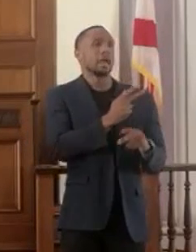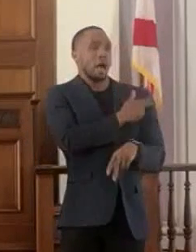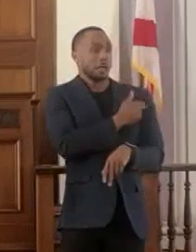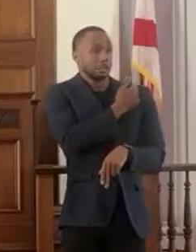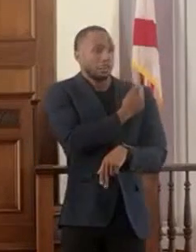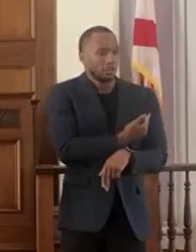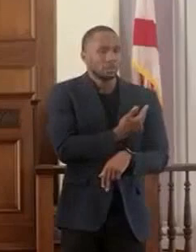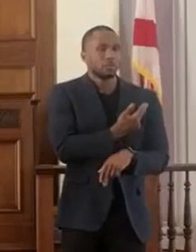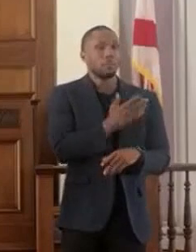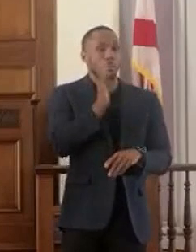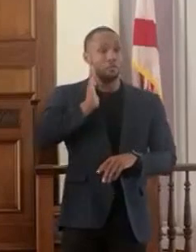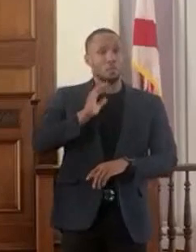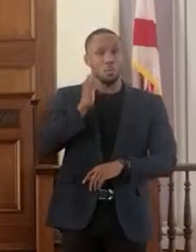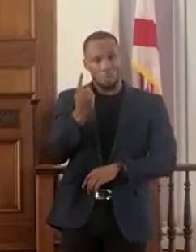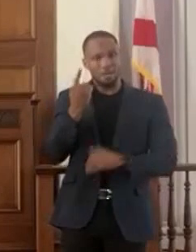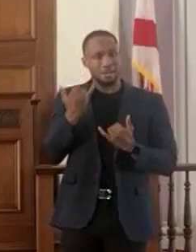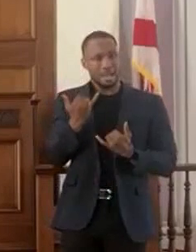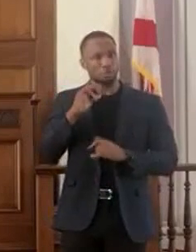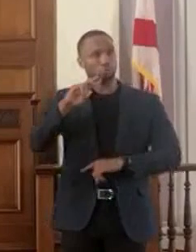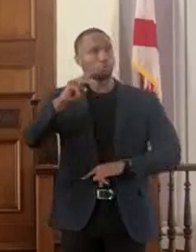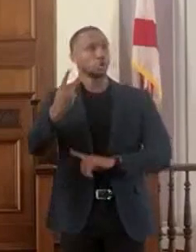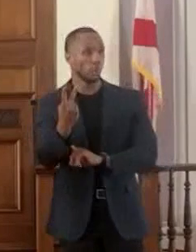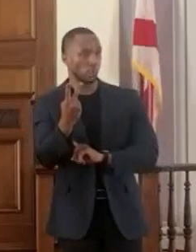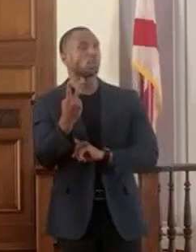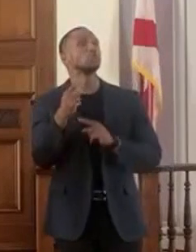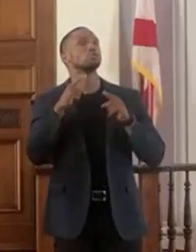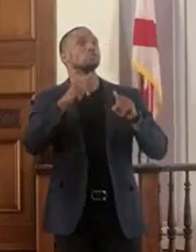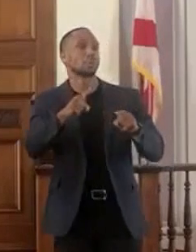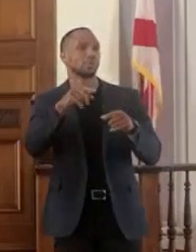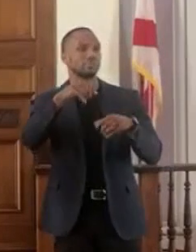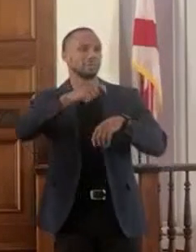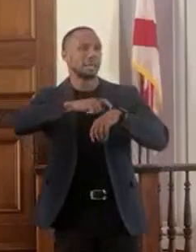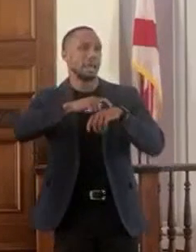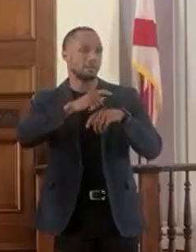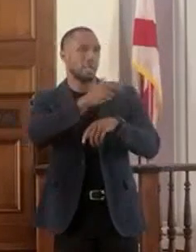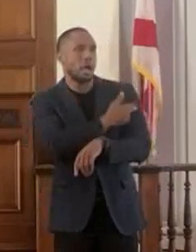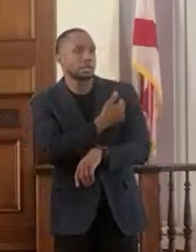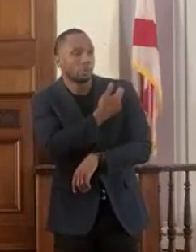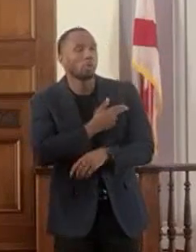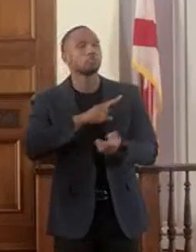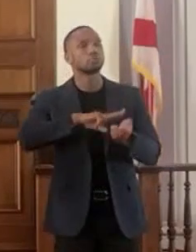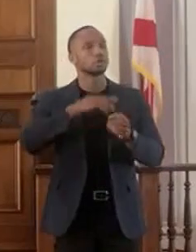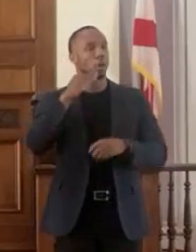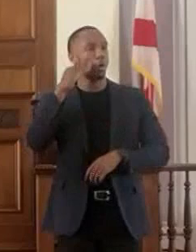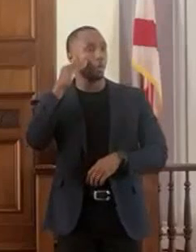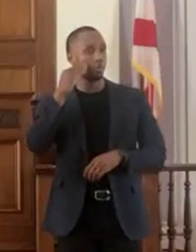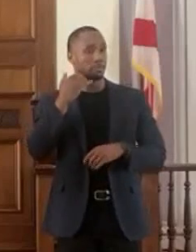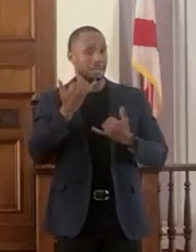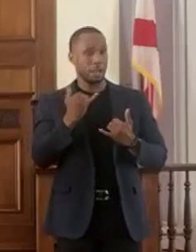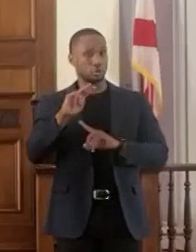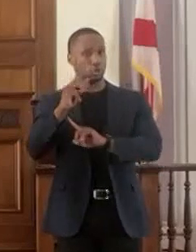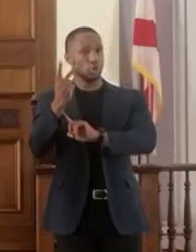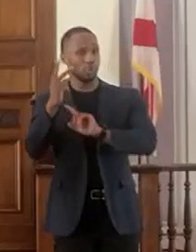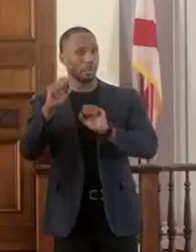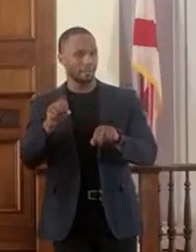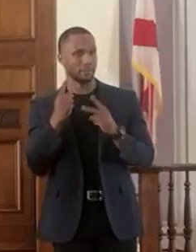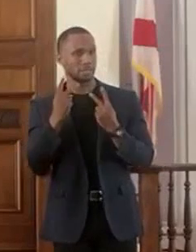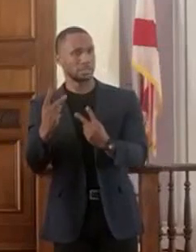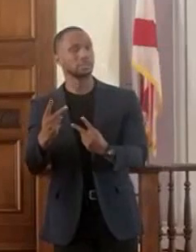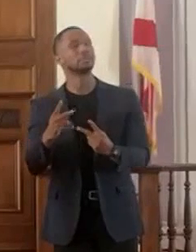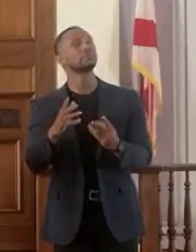to accompany a loved one during their stay at a hospital or nursing home. Let me be